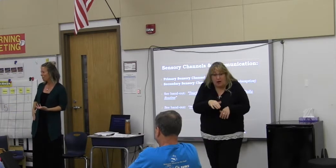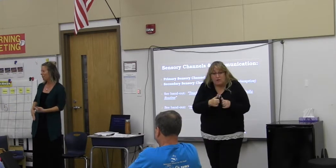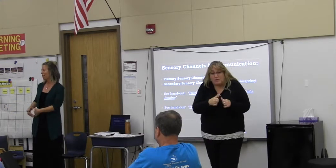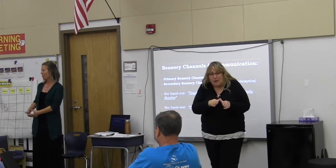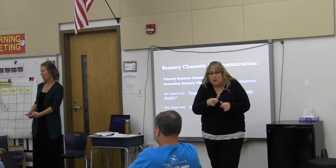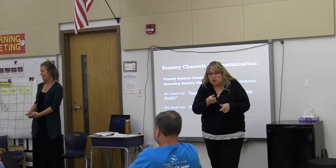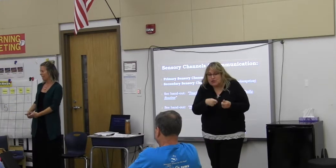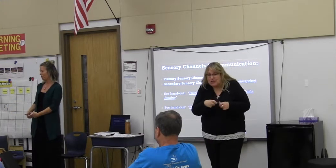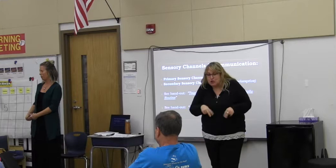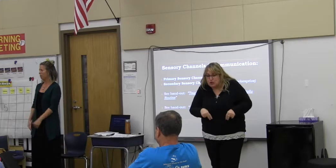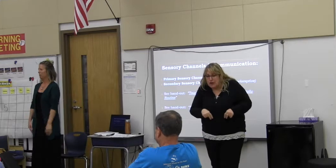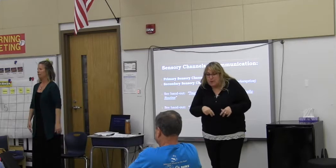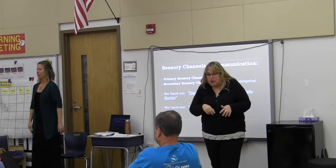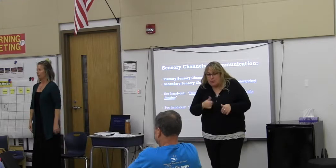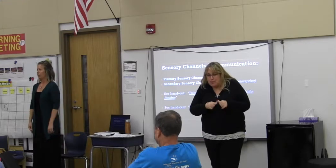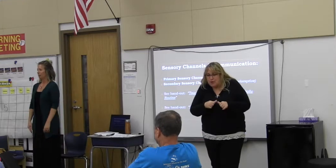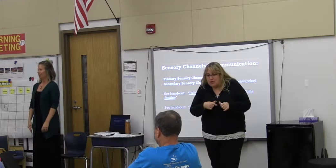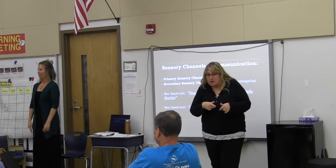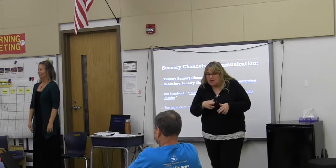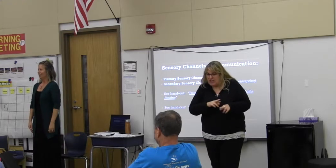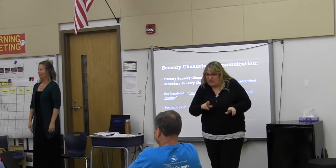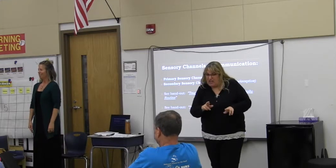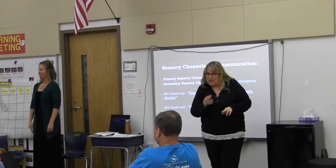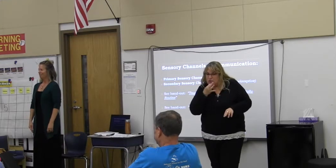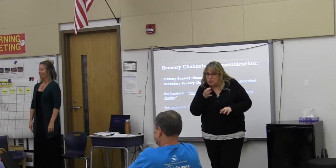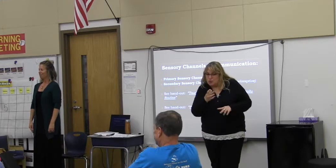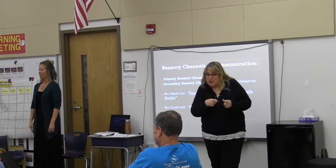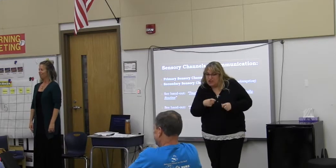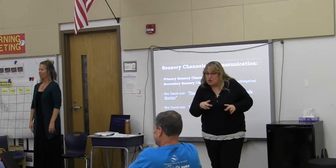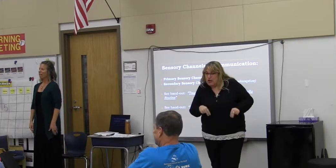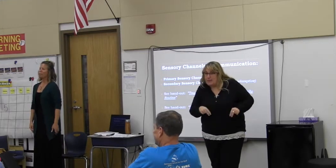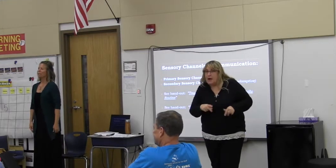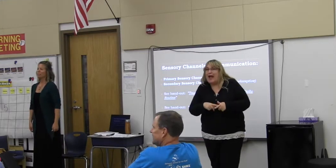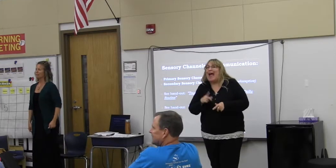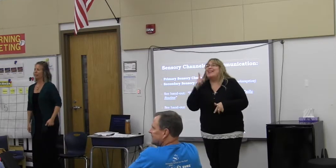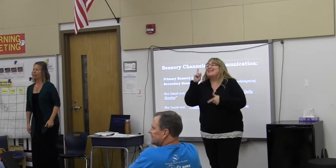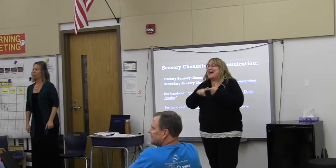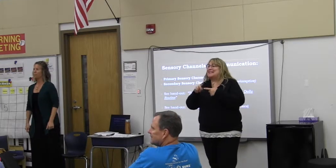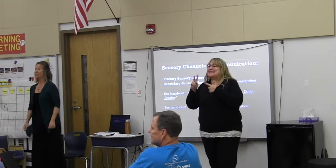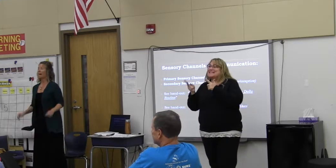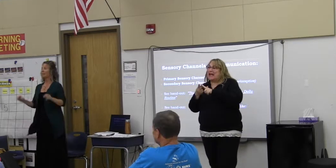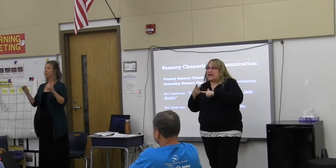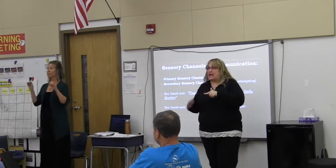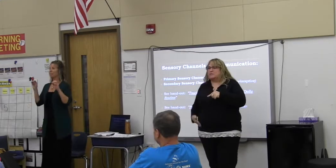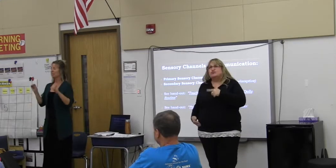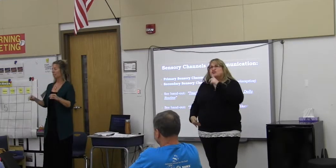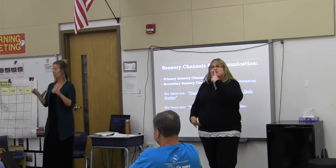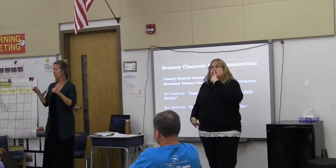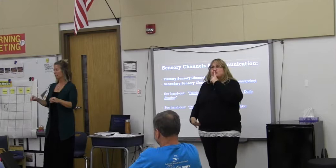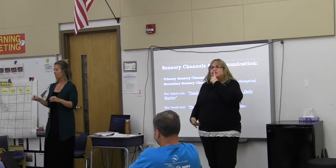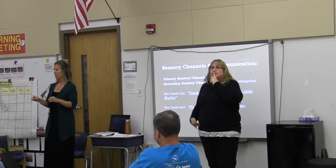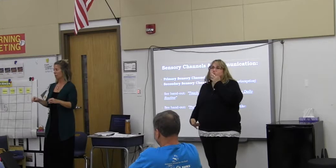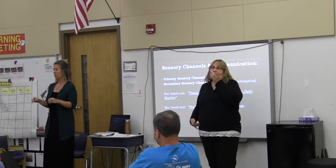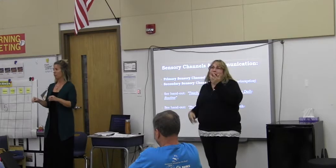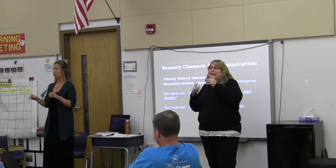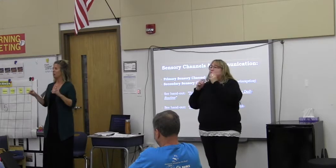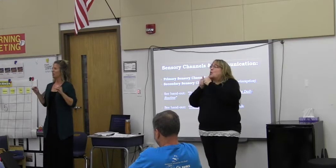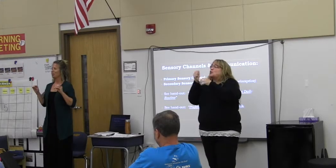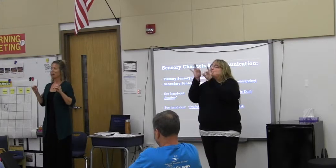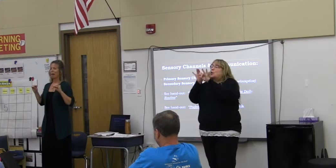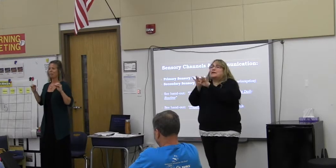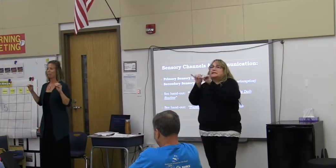changing your diaper, and then tap him. I don't know, order. I wouldn't say. I think consistency is the important